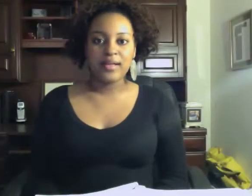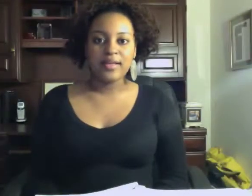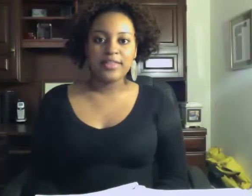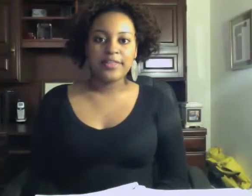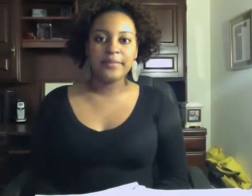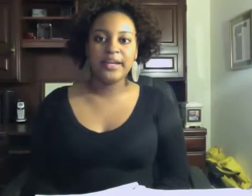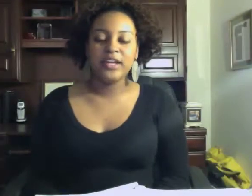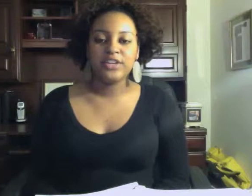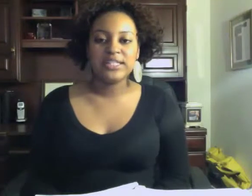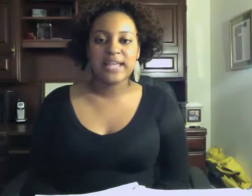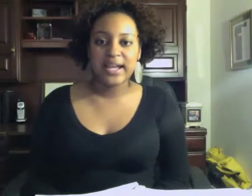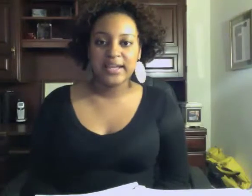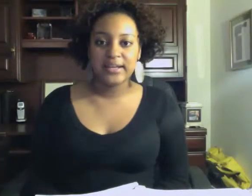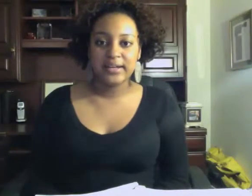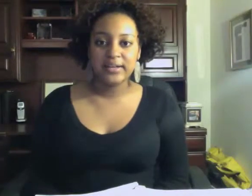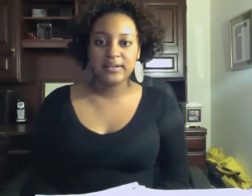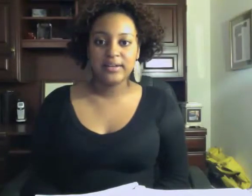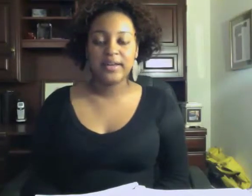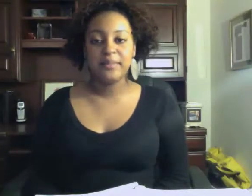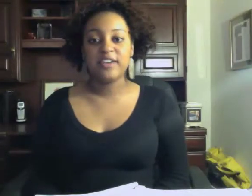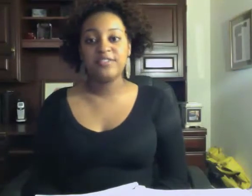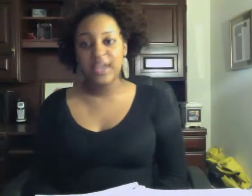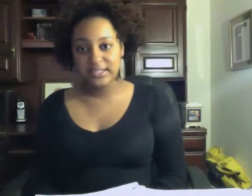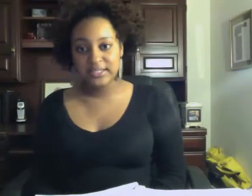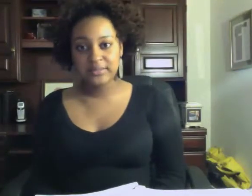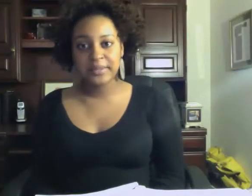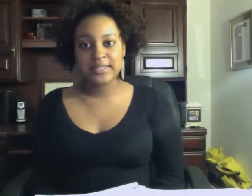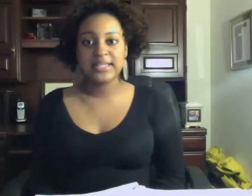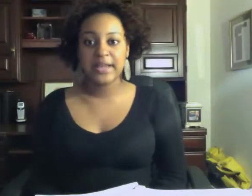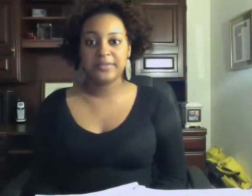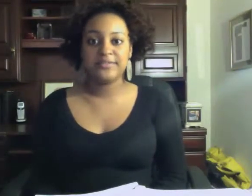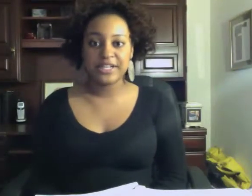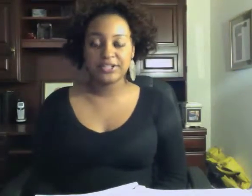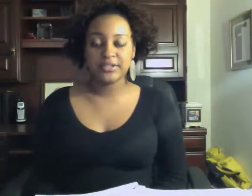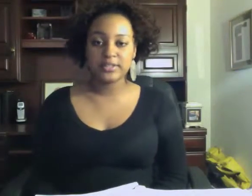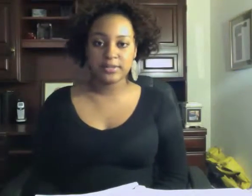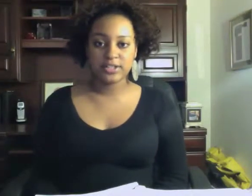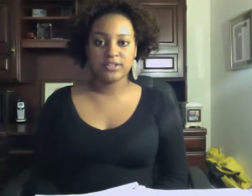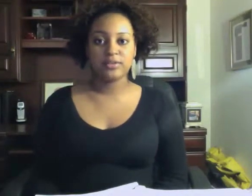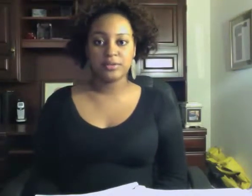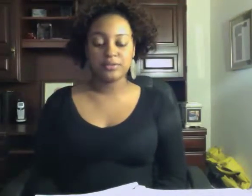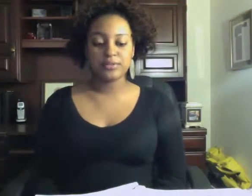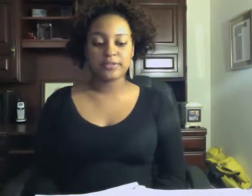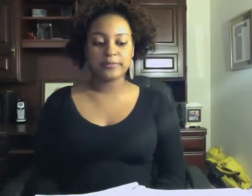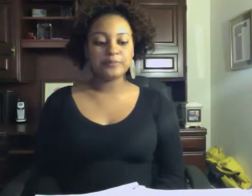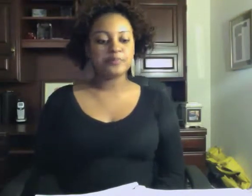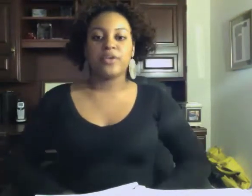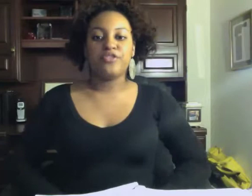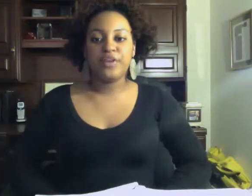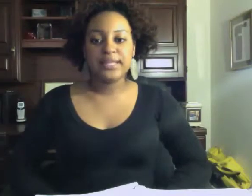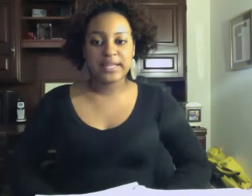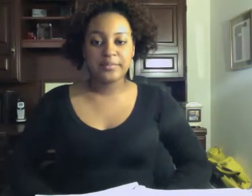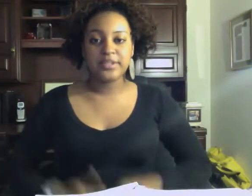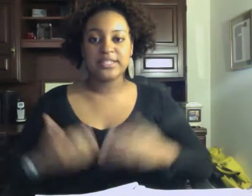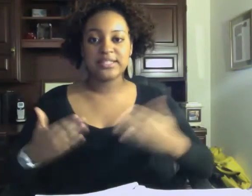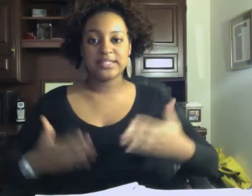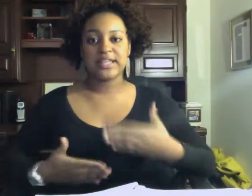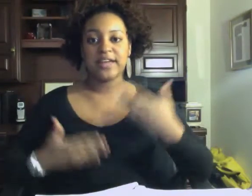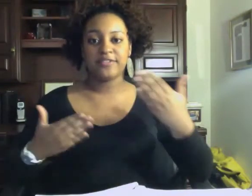The meaning of your sign can be affected by the type of facial expression you use. For example, this is the sign for